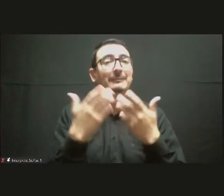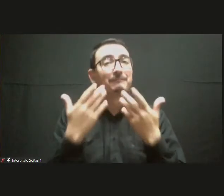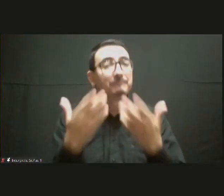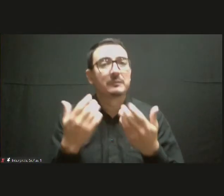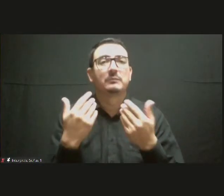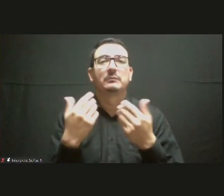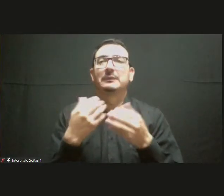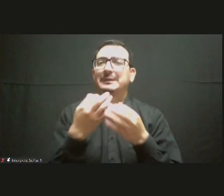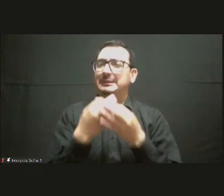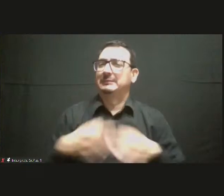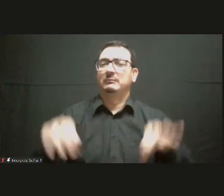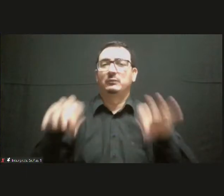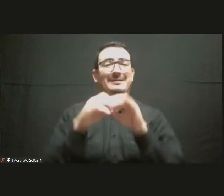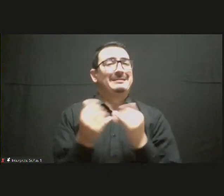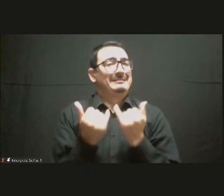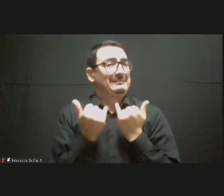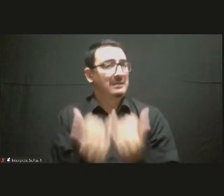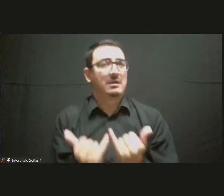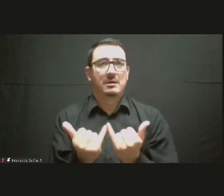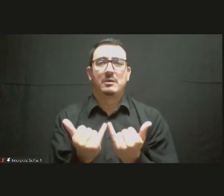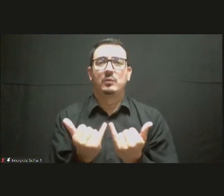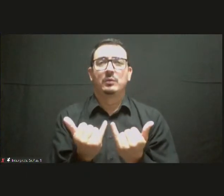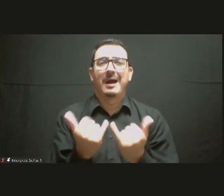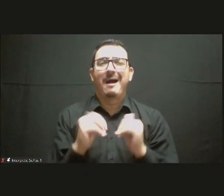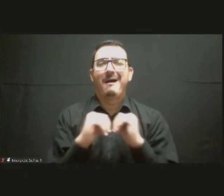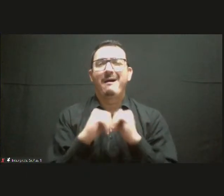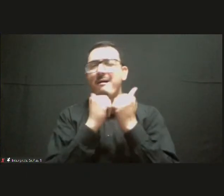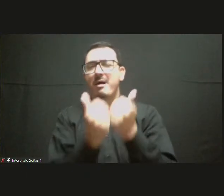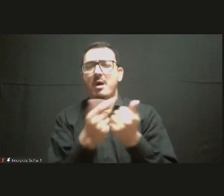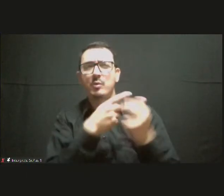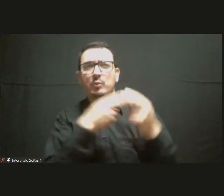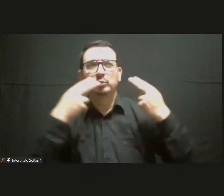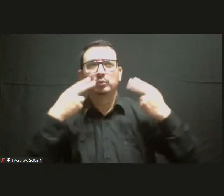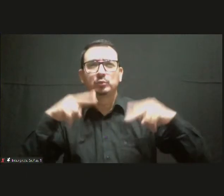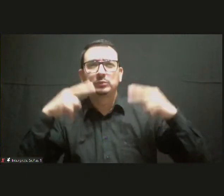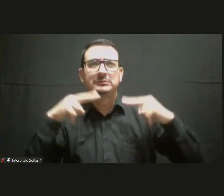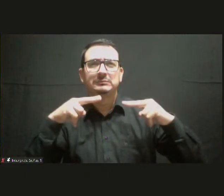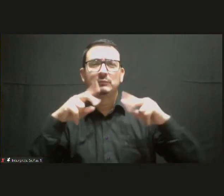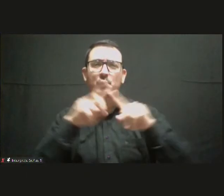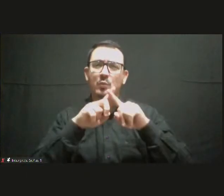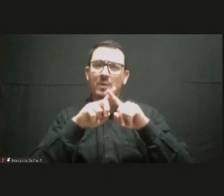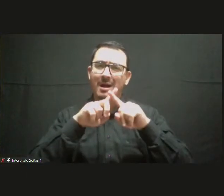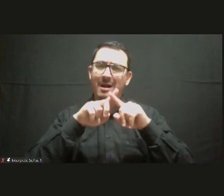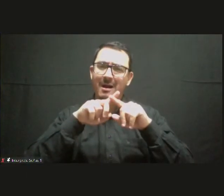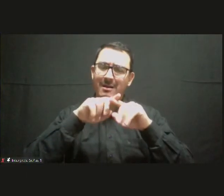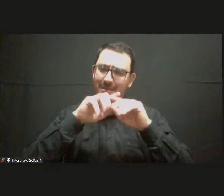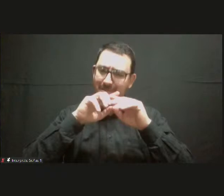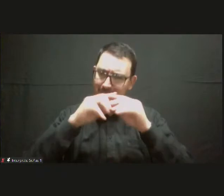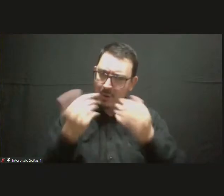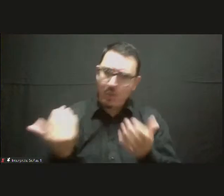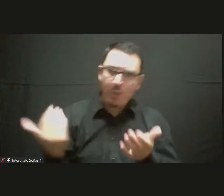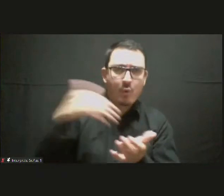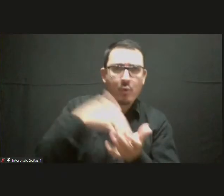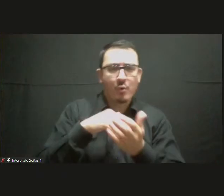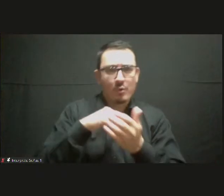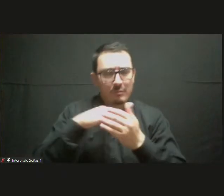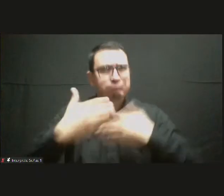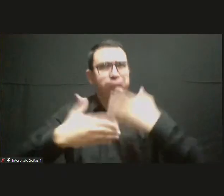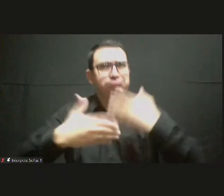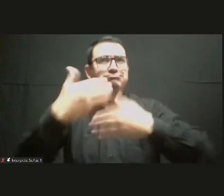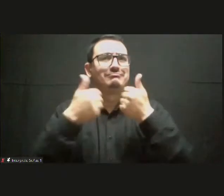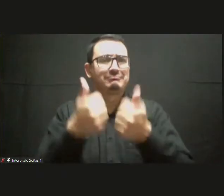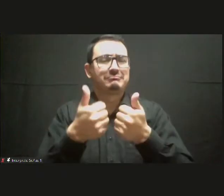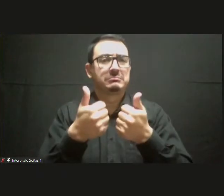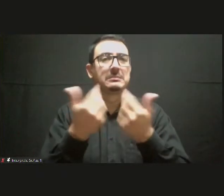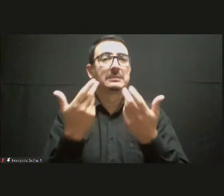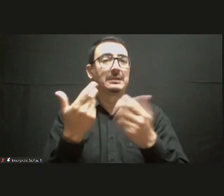about 1.5 years into the pandemic. And today we will hear different testimonies of participants from